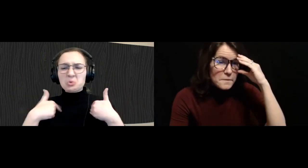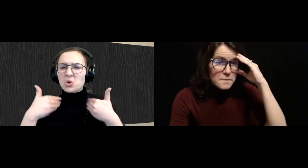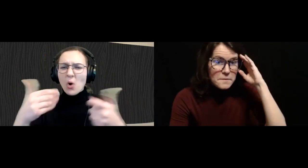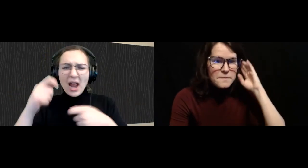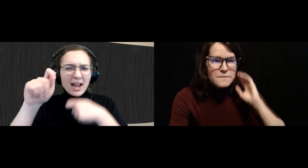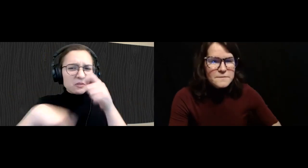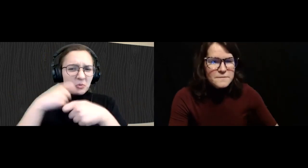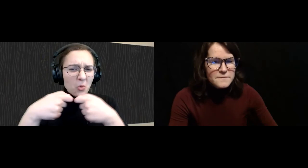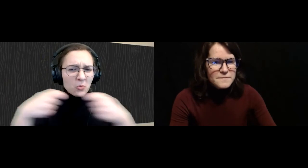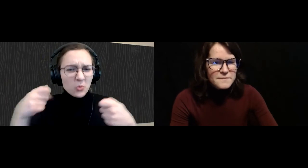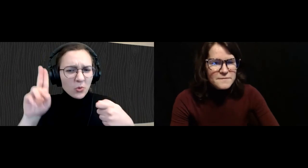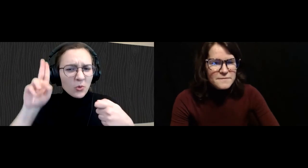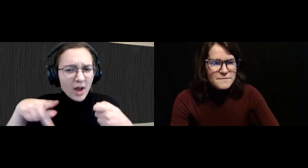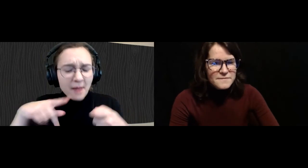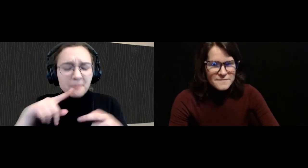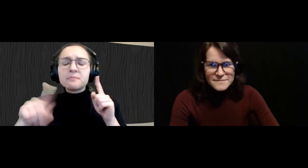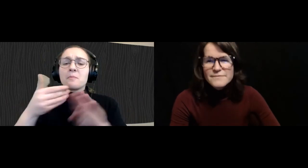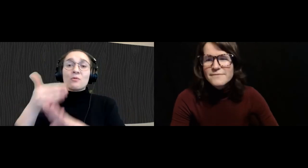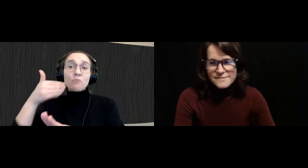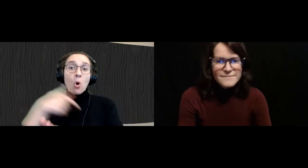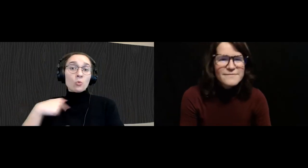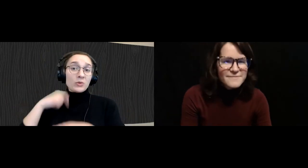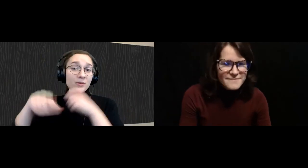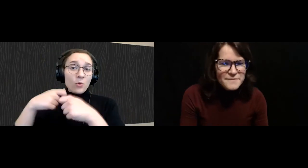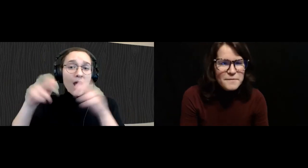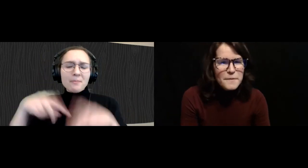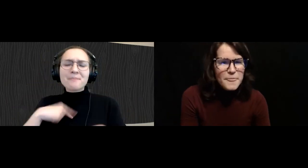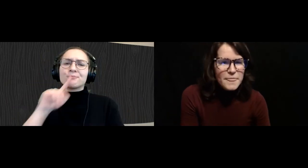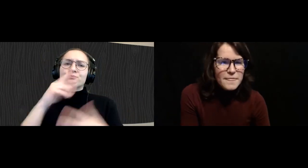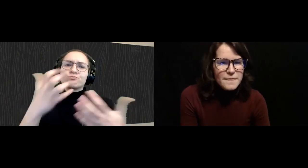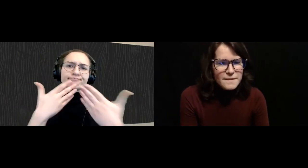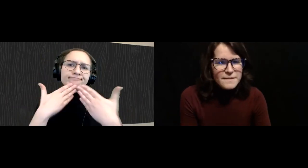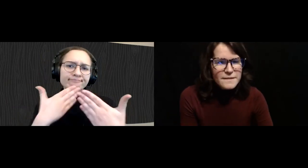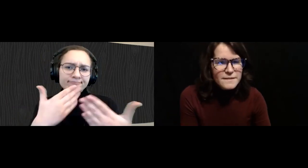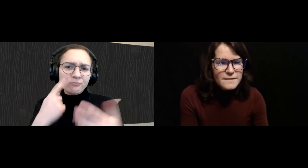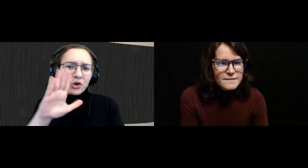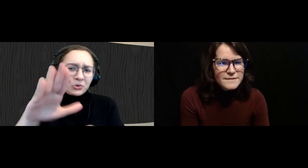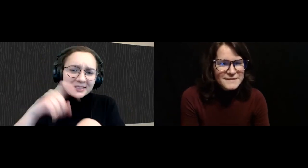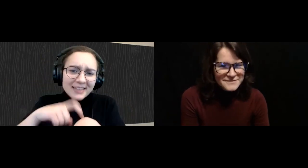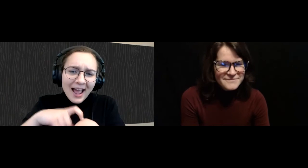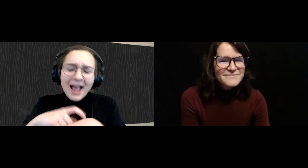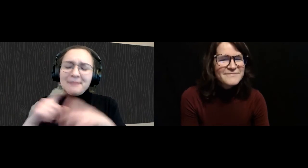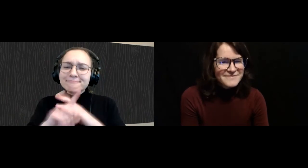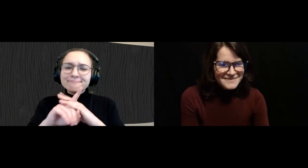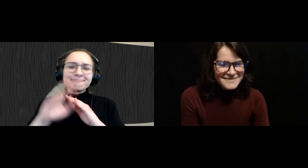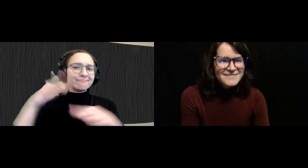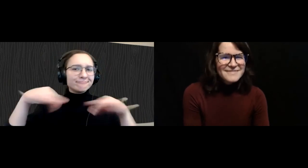If none, then we're going to go ahead and wrap it up. Before we wrap it up, I really wanted to thank you for your